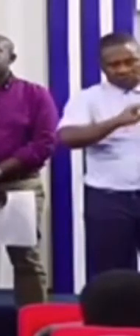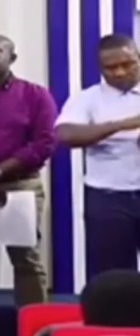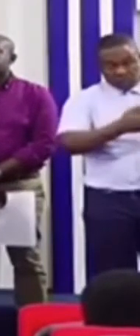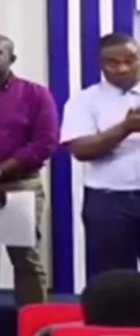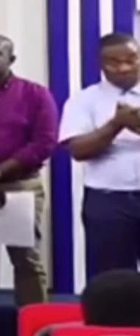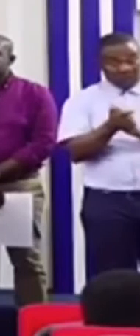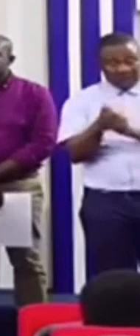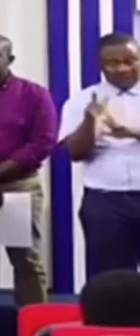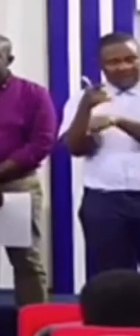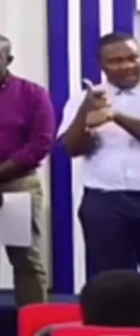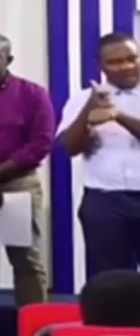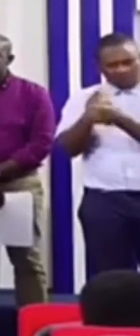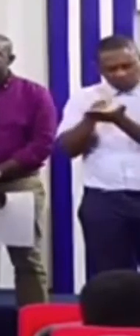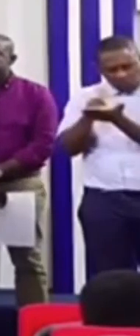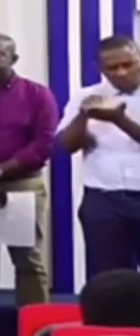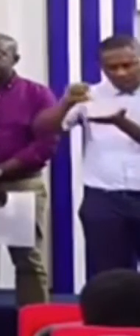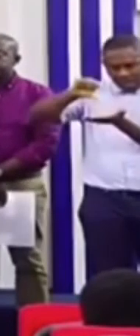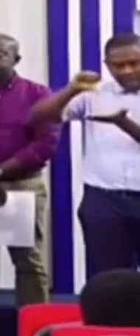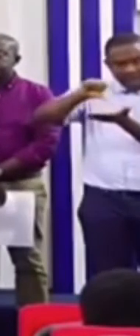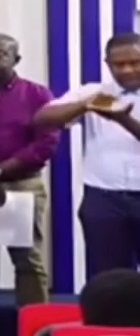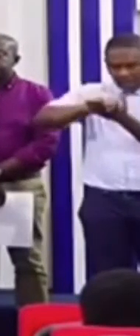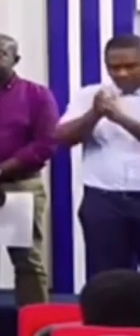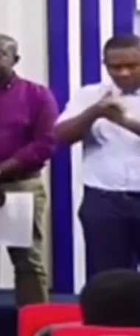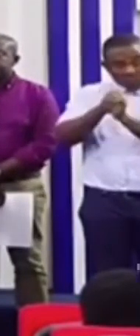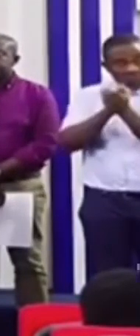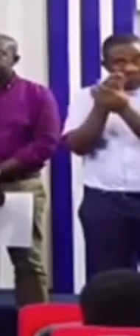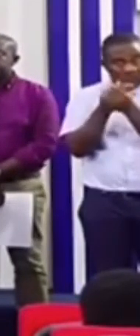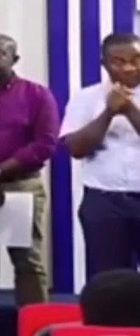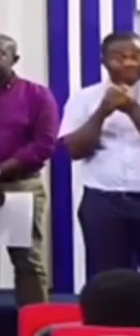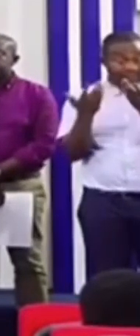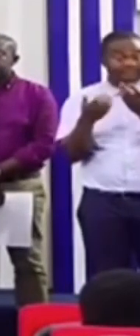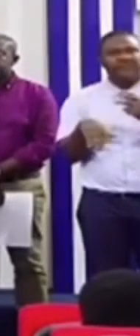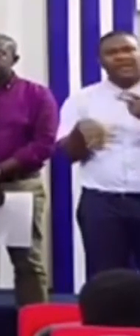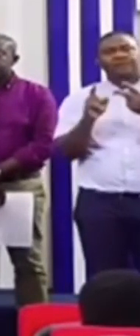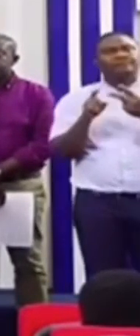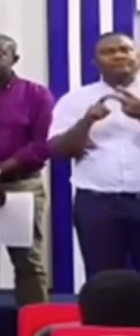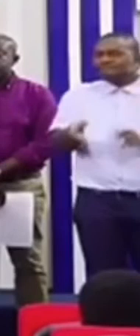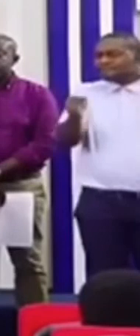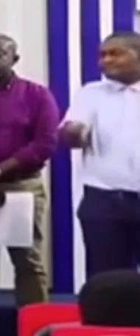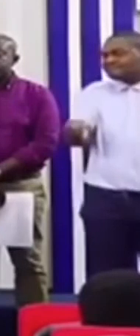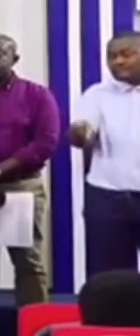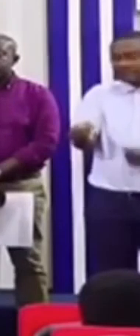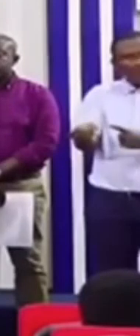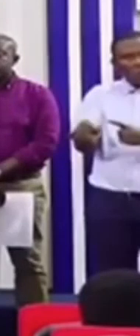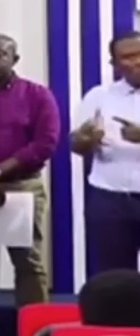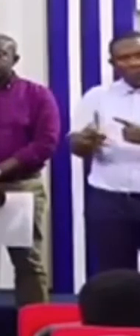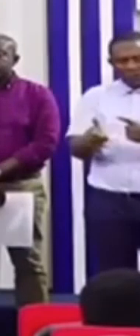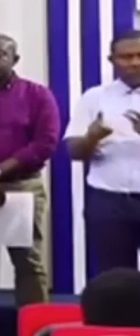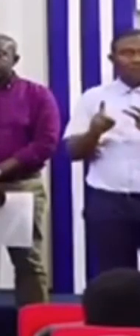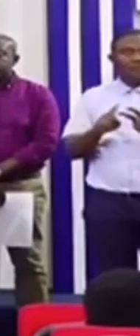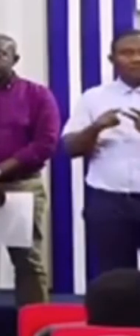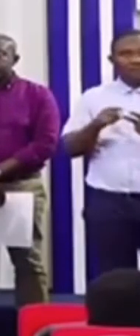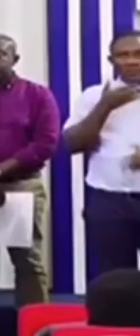rubs, sanitizers frequently. Avoid shaking hands. Cover mouth and nose with